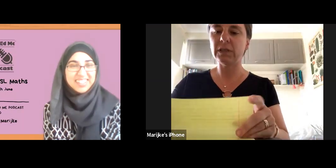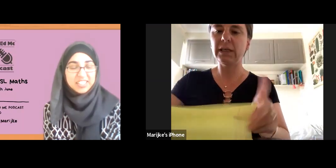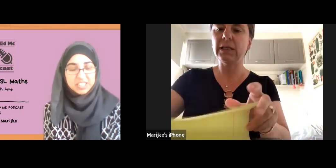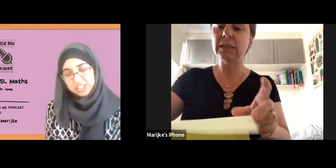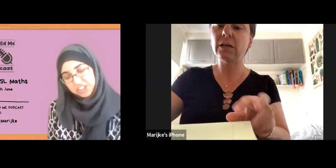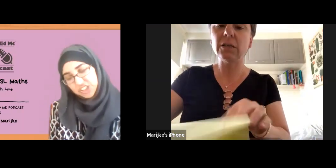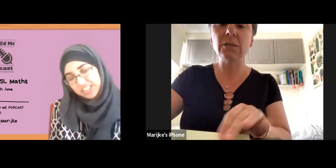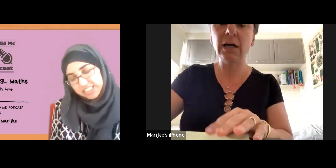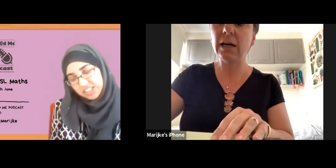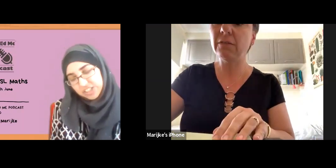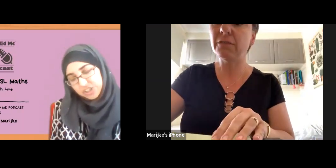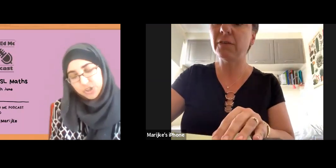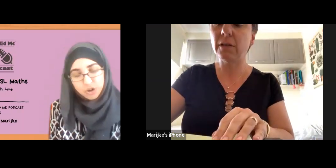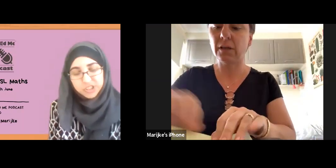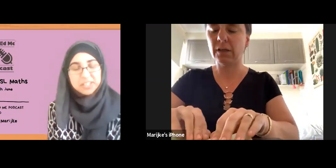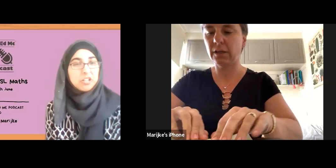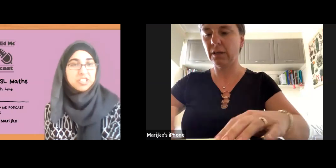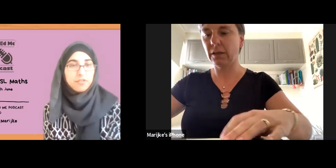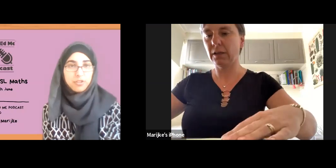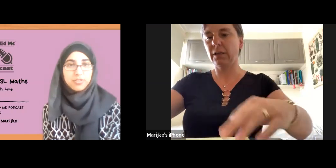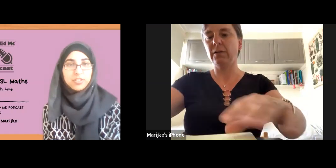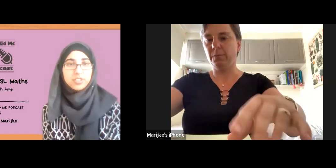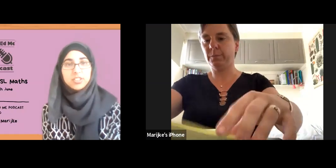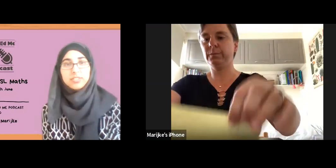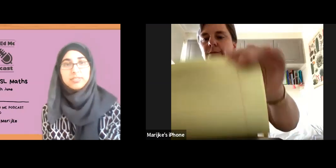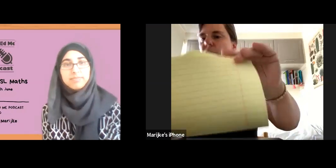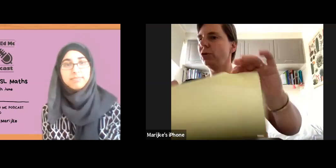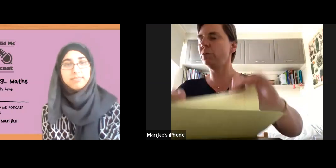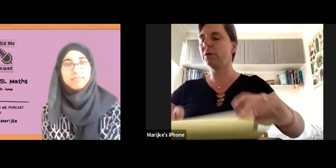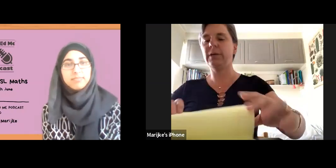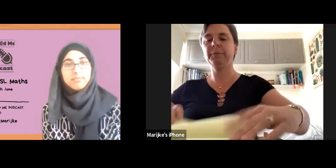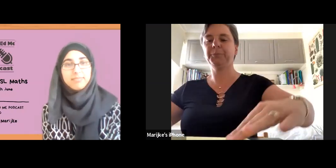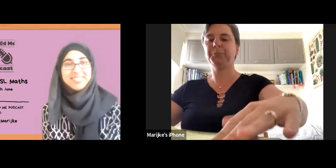Obviously, it's got to have doors, windows, and a roof. Mm-hmm. Don't you worry.